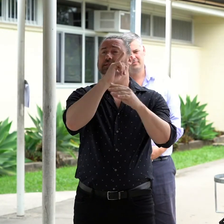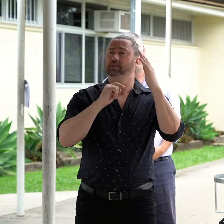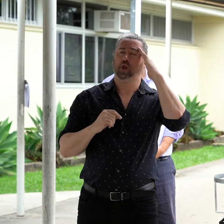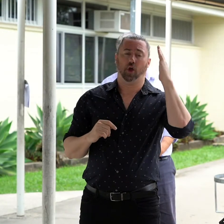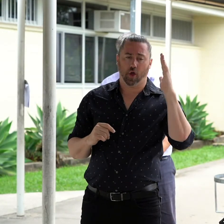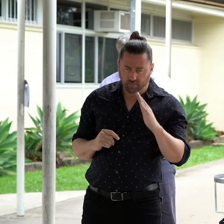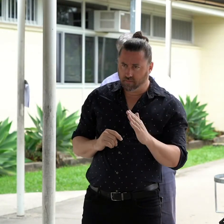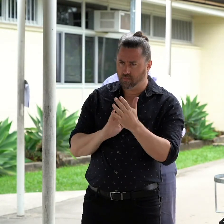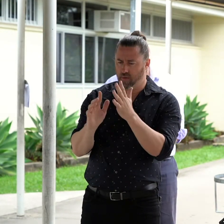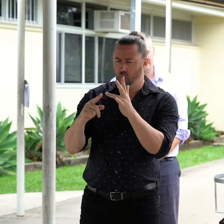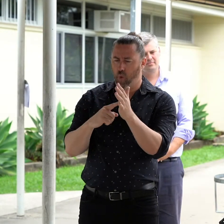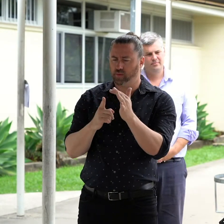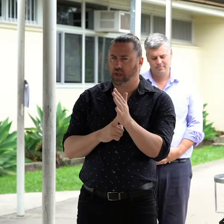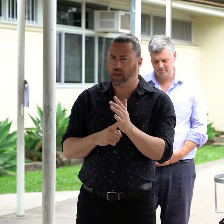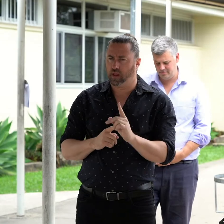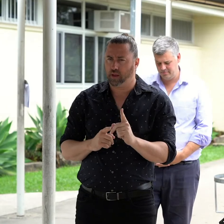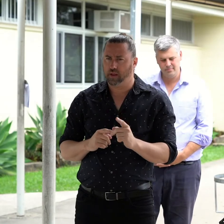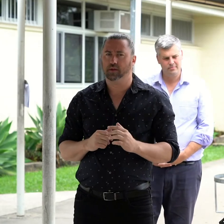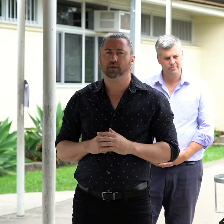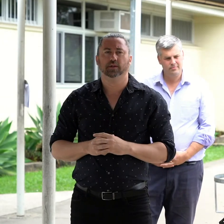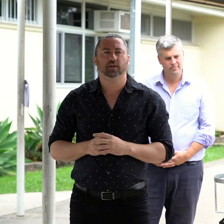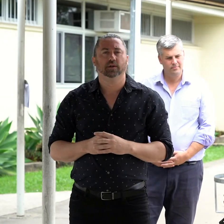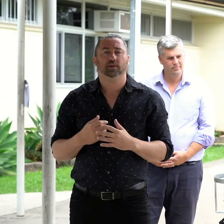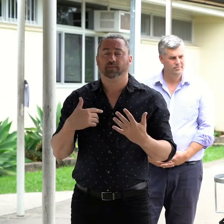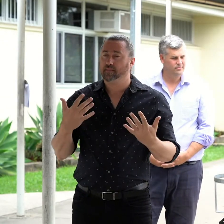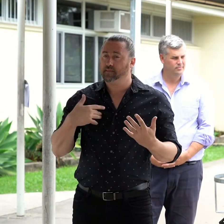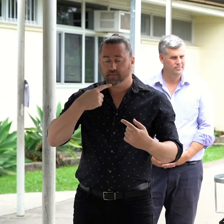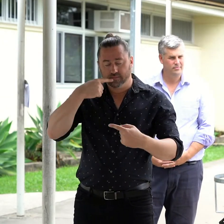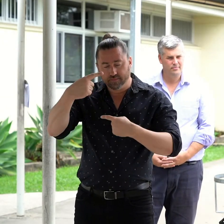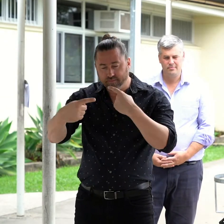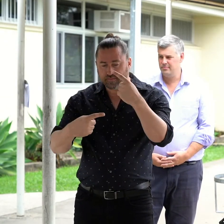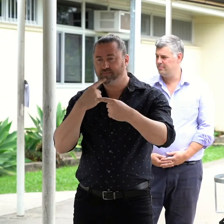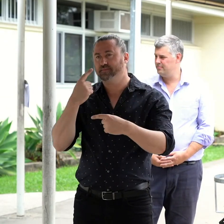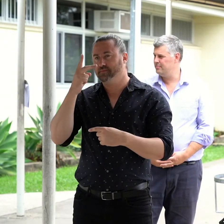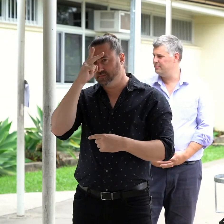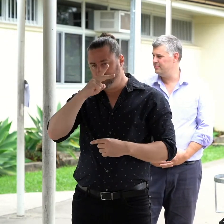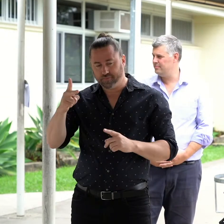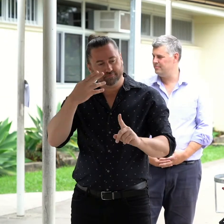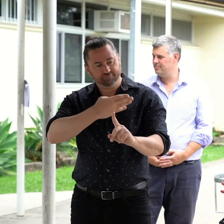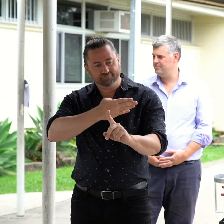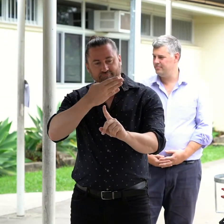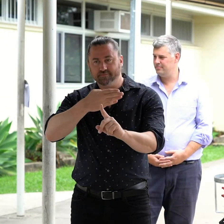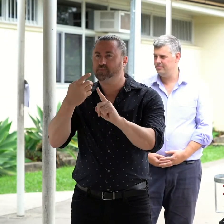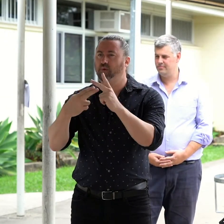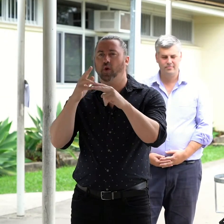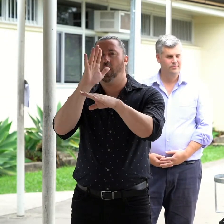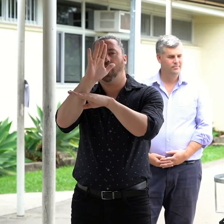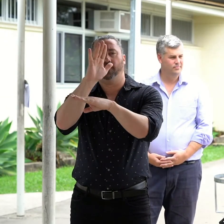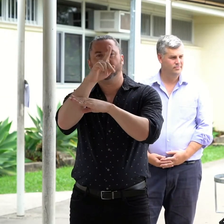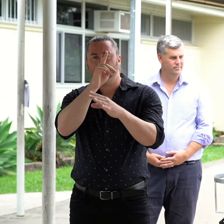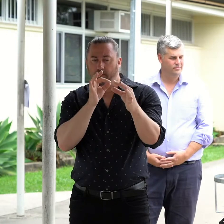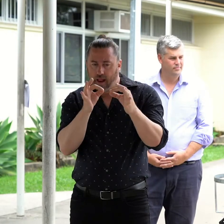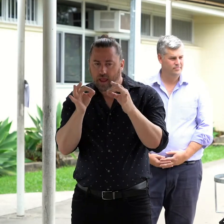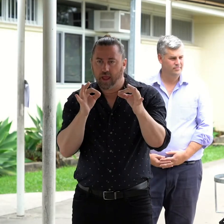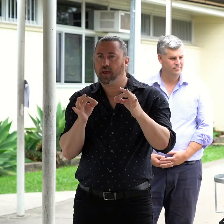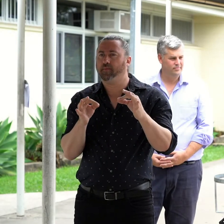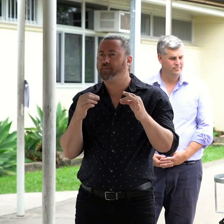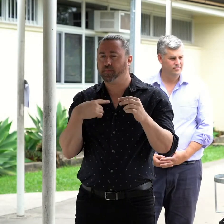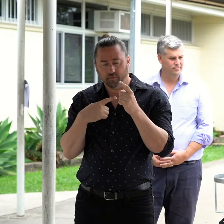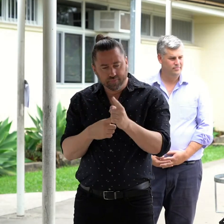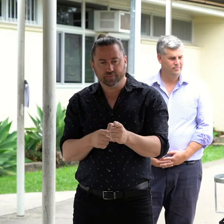quarantine? We have outlined our roadmap as far as transitioning for international arrivals. We will follow